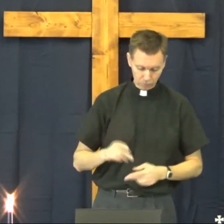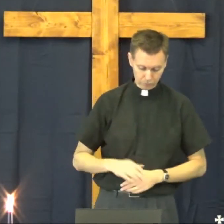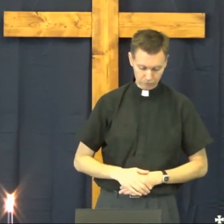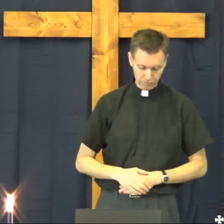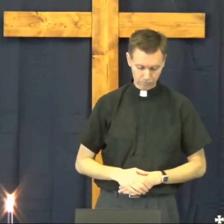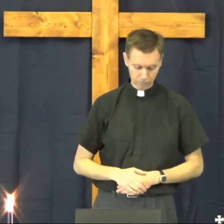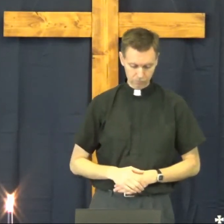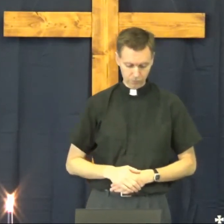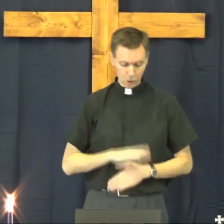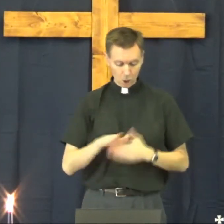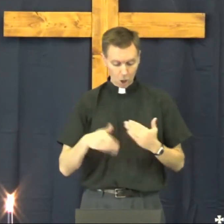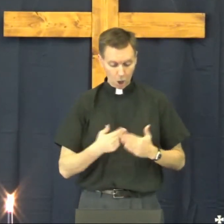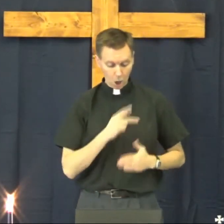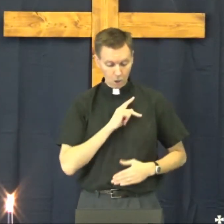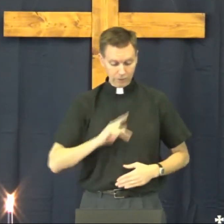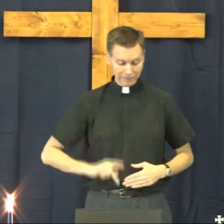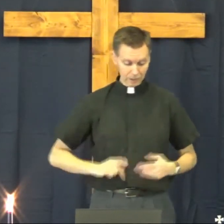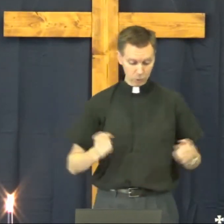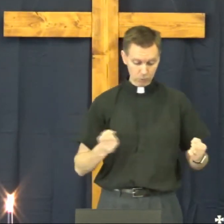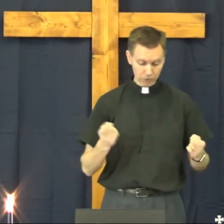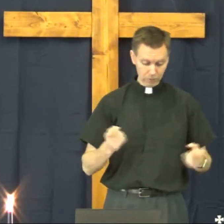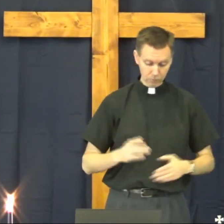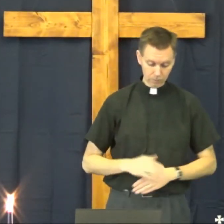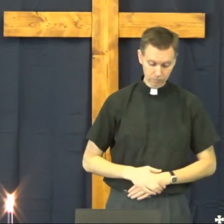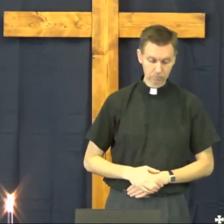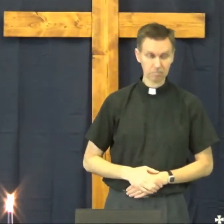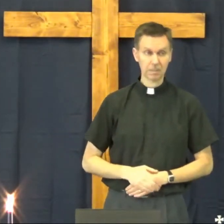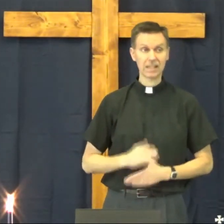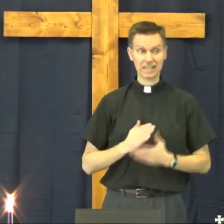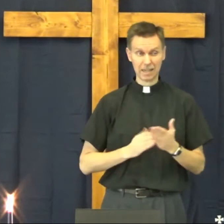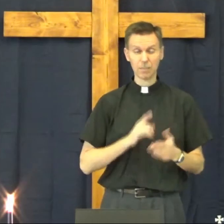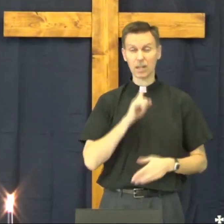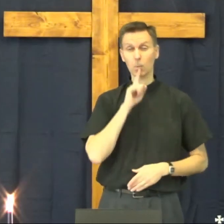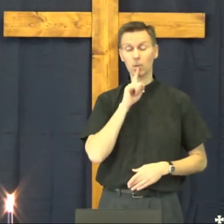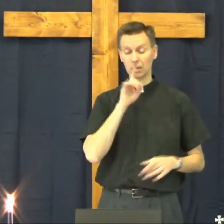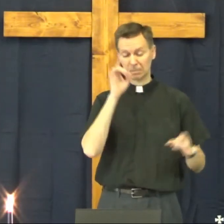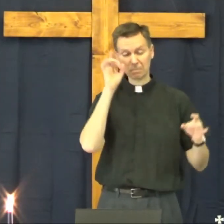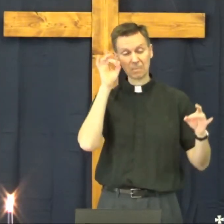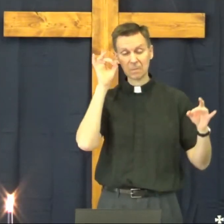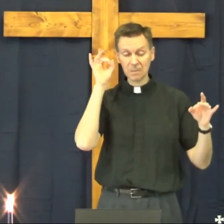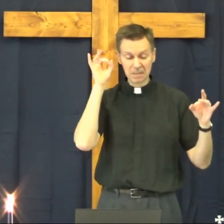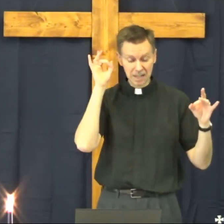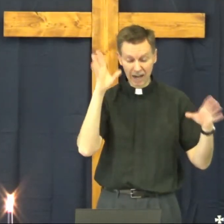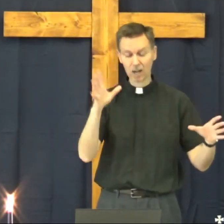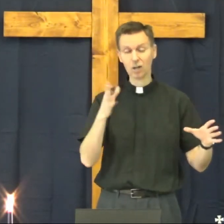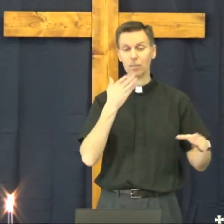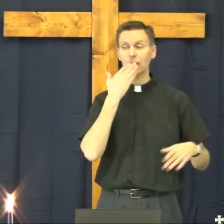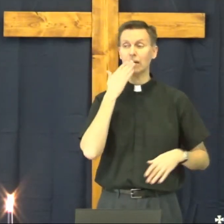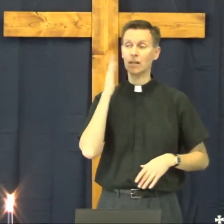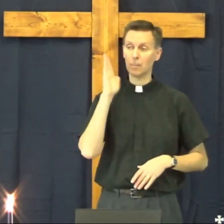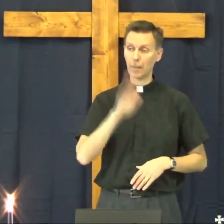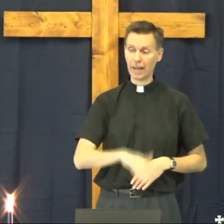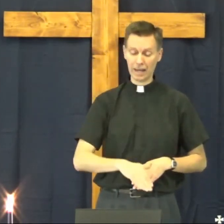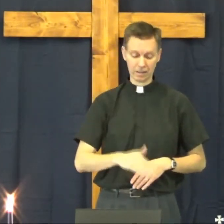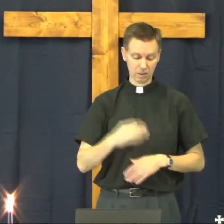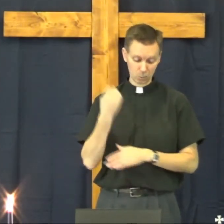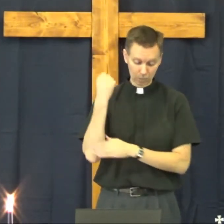perfect. All the kings were sinful. Some of them were terribly bad,